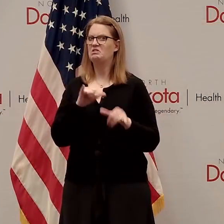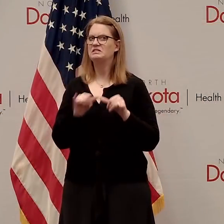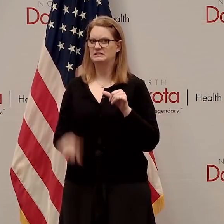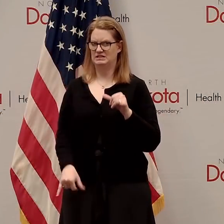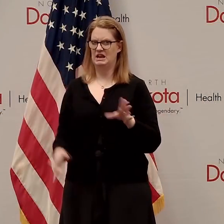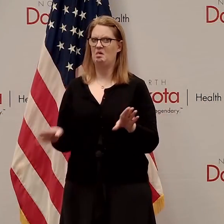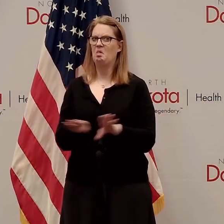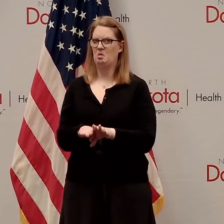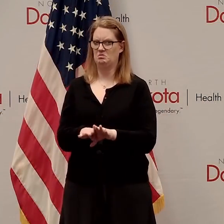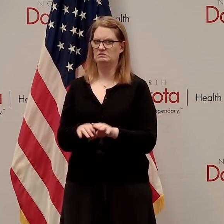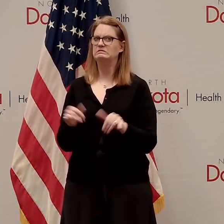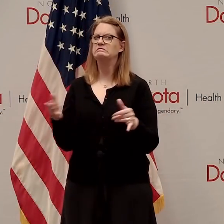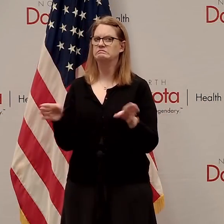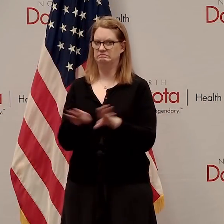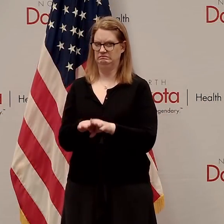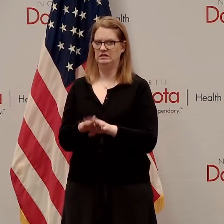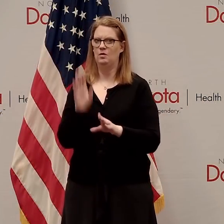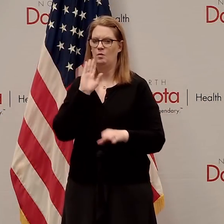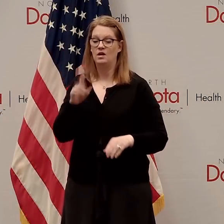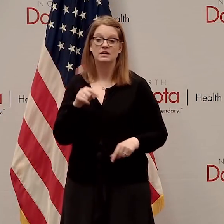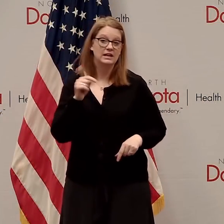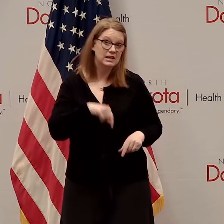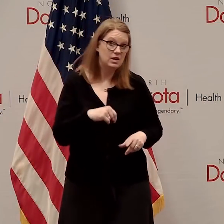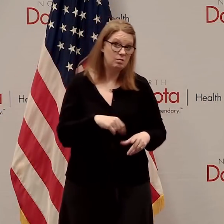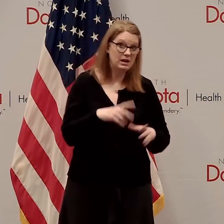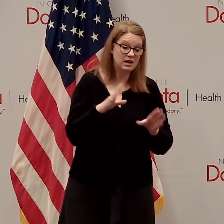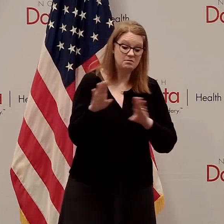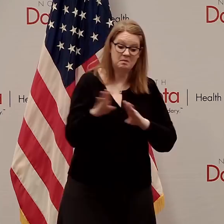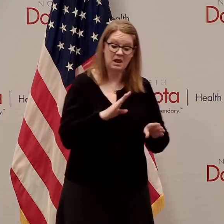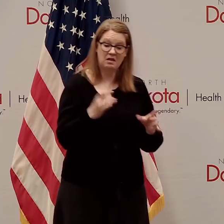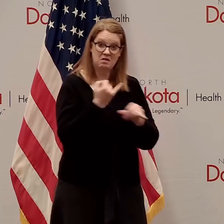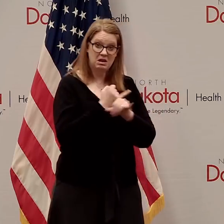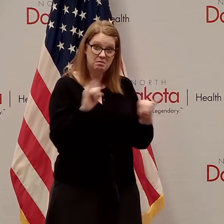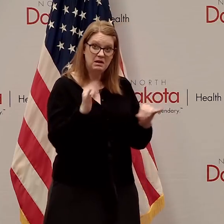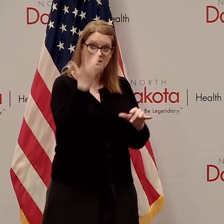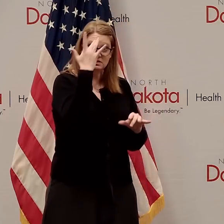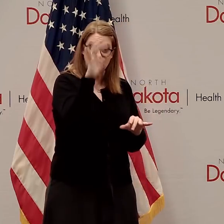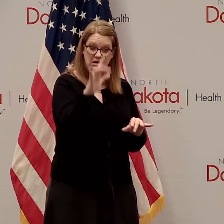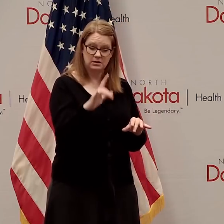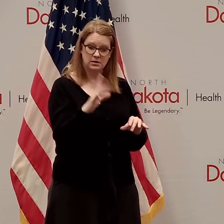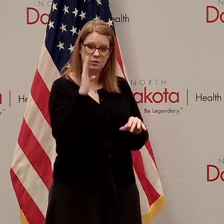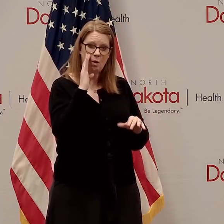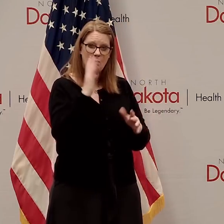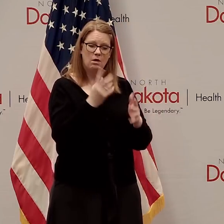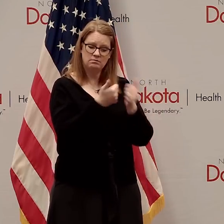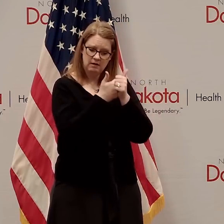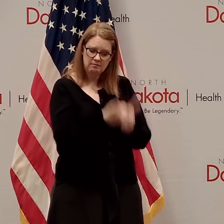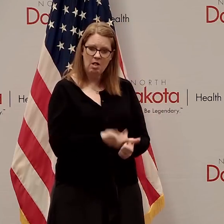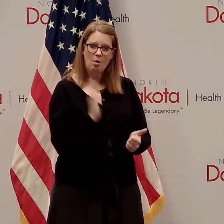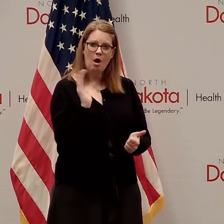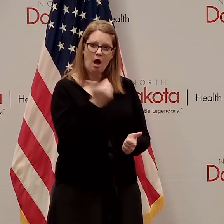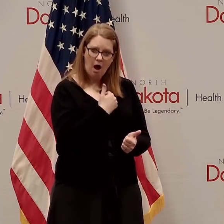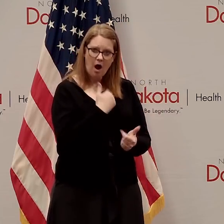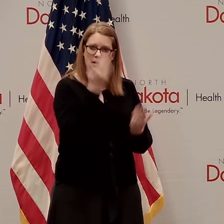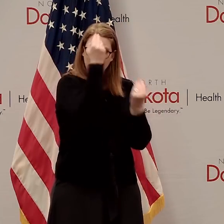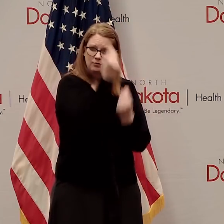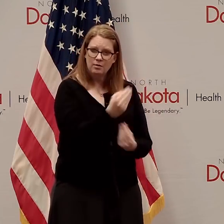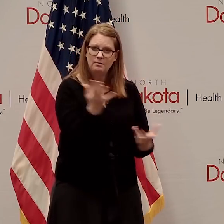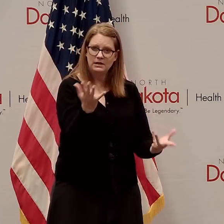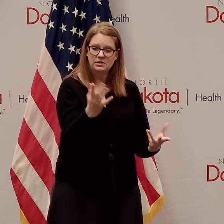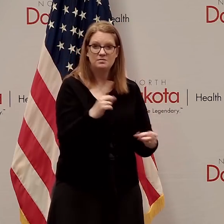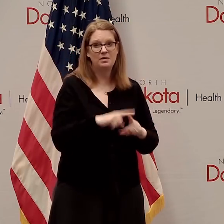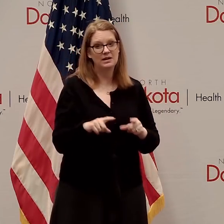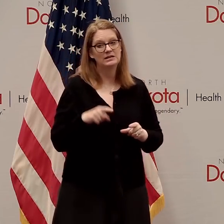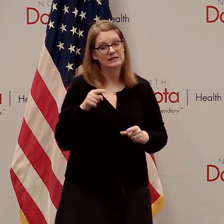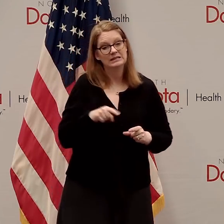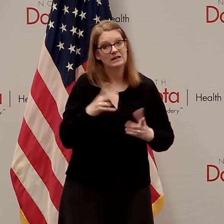act independently and act smartly in North Dakota using our own data, but this is also a situation where there's been a lot of concerns,